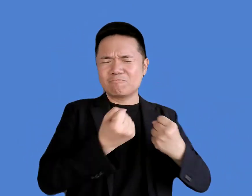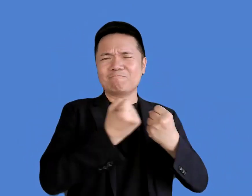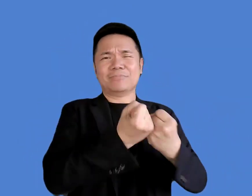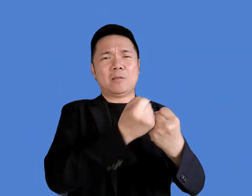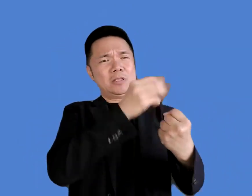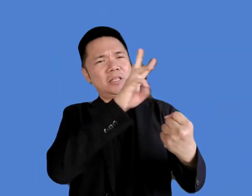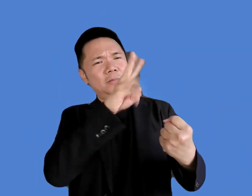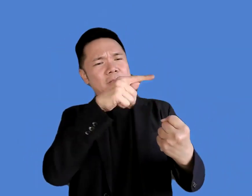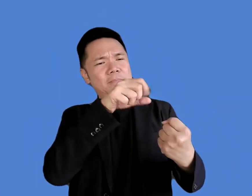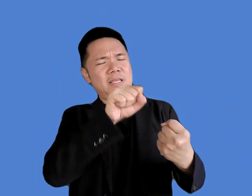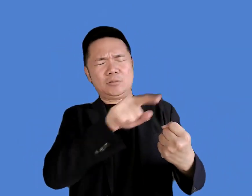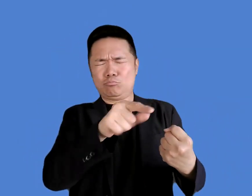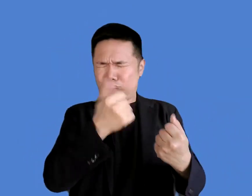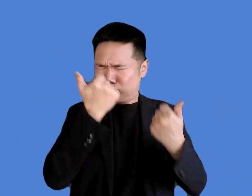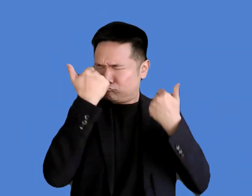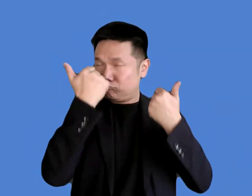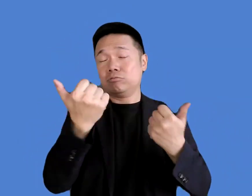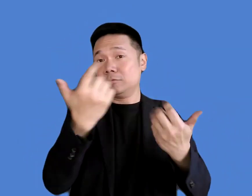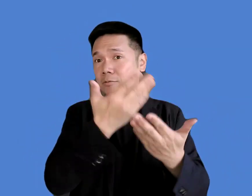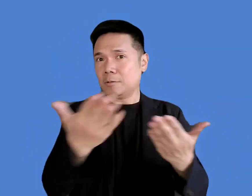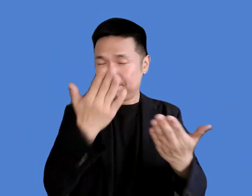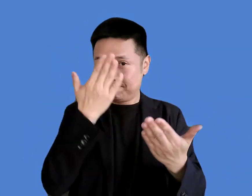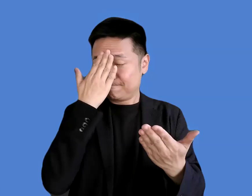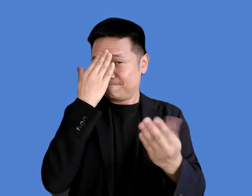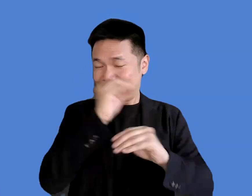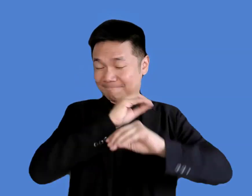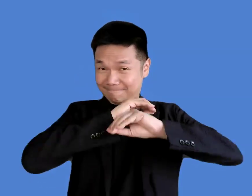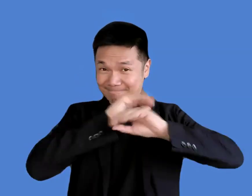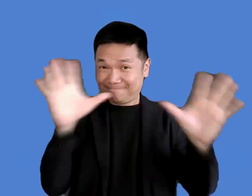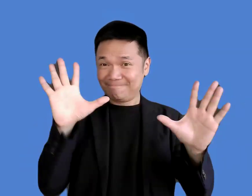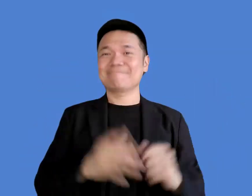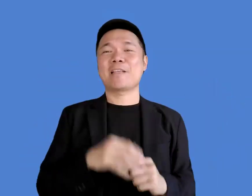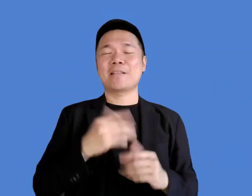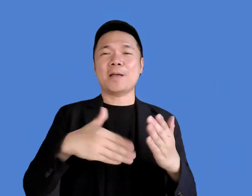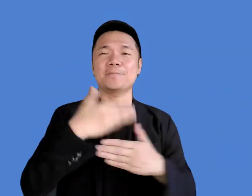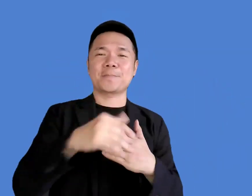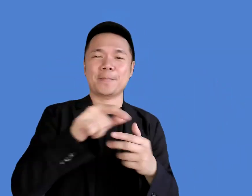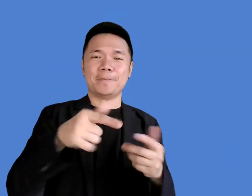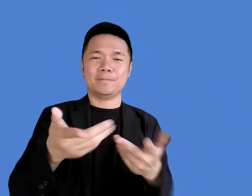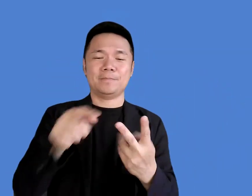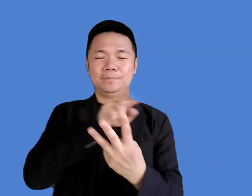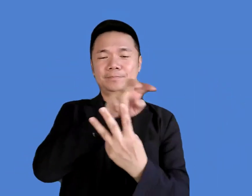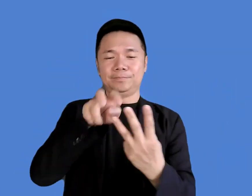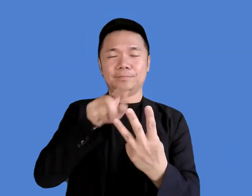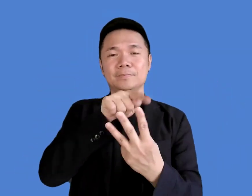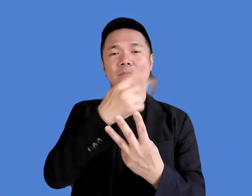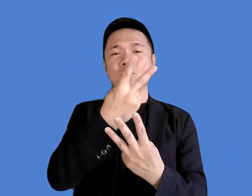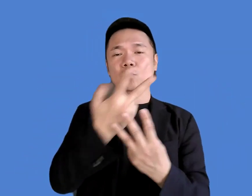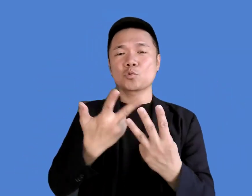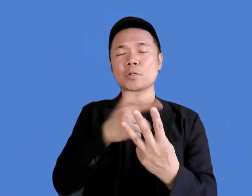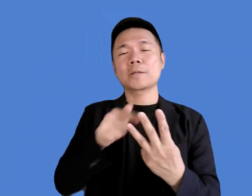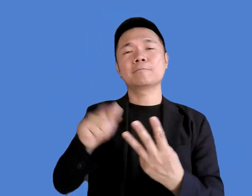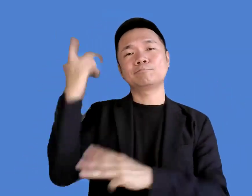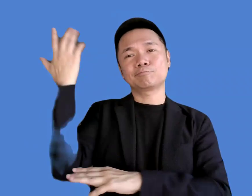sums it up all for us. So without much ado, I go to the panel. We have 3